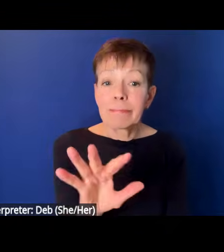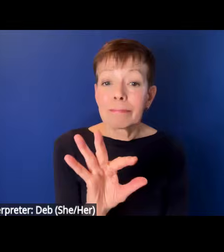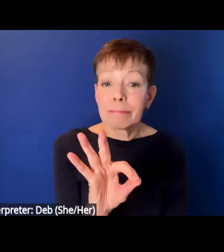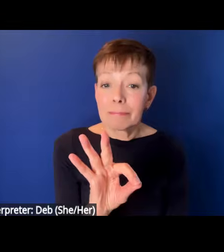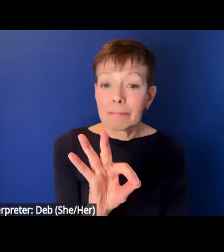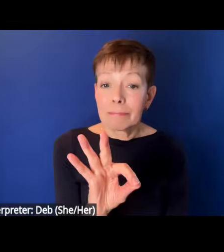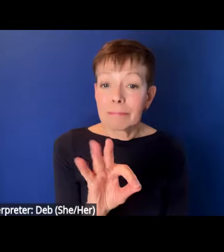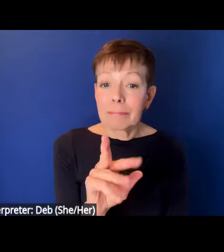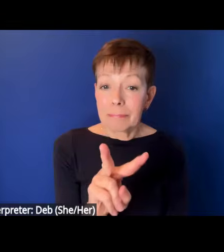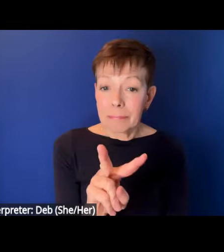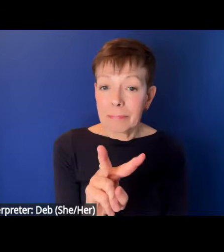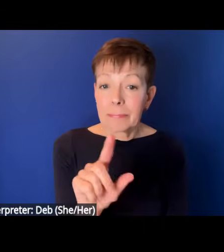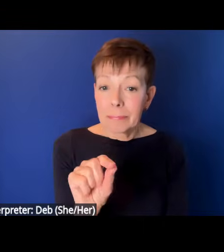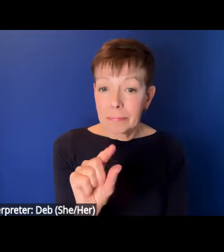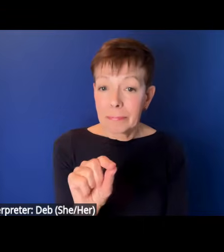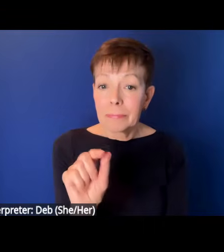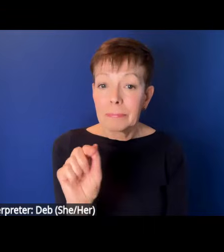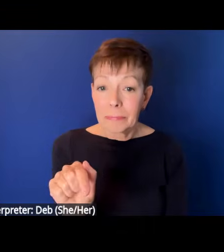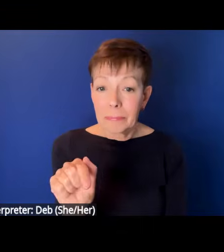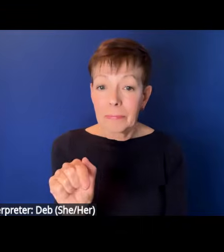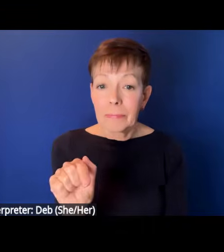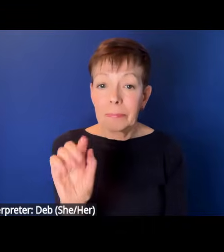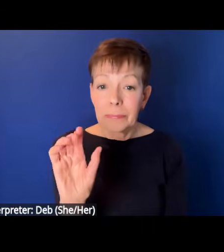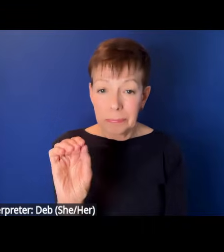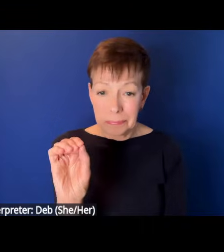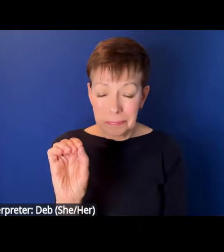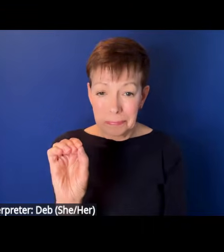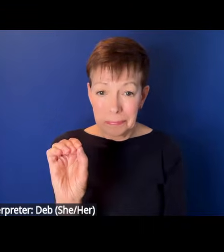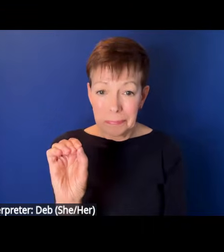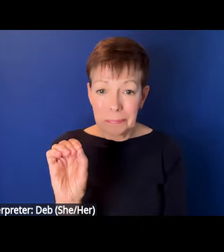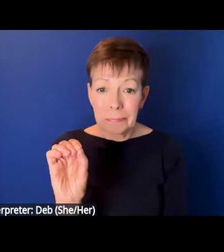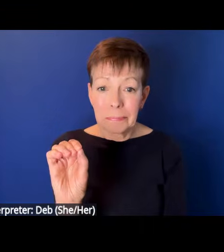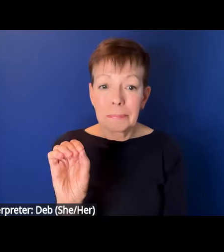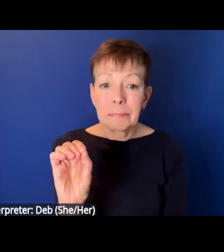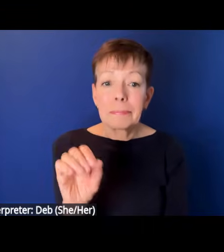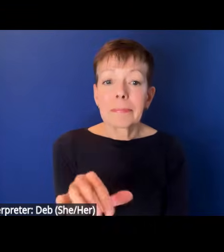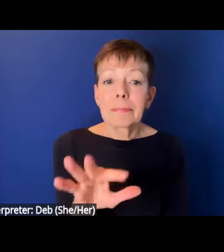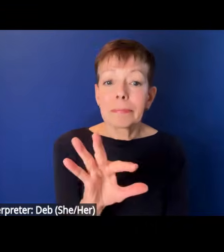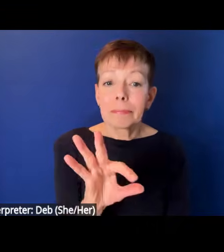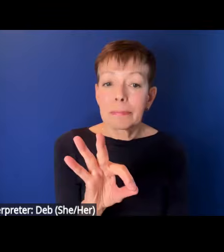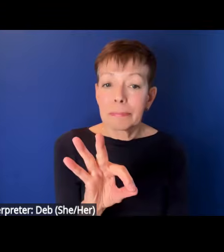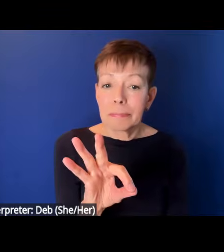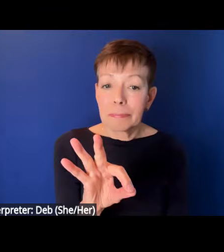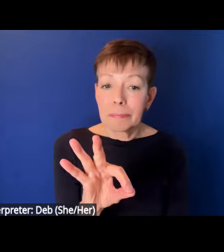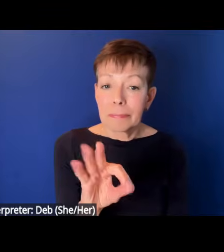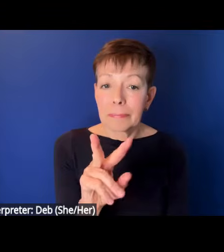bylaw 9220.0 administrative regulations, bylaw